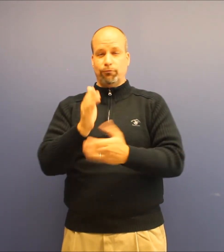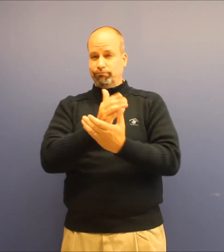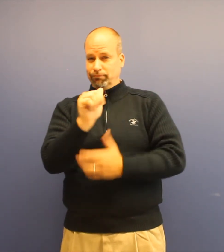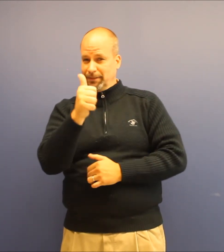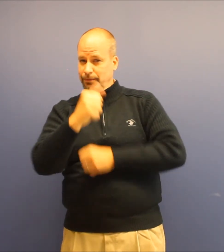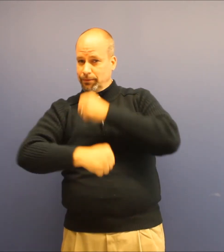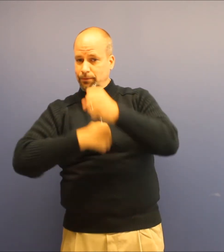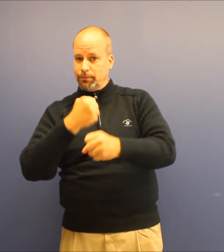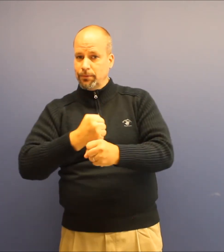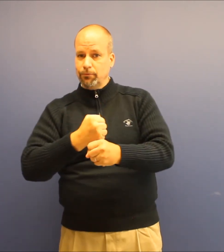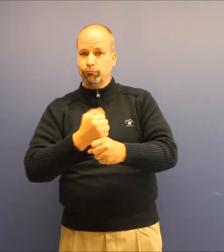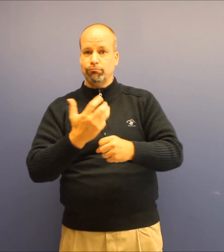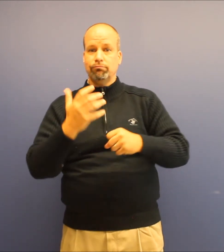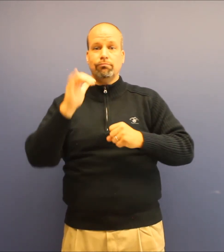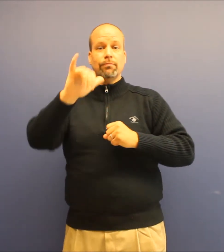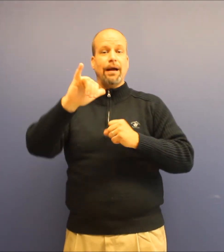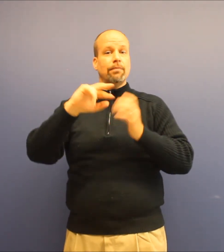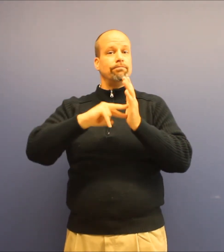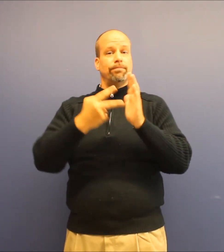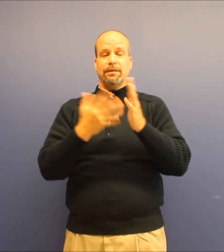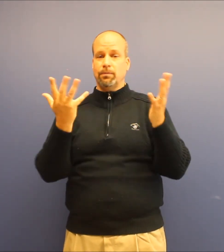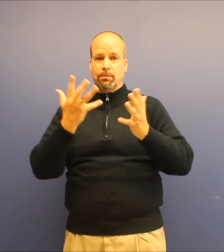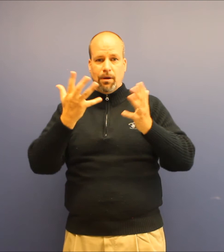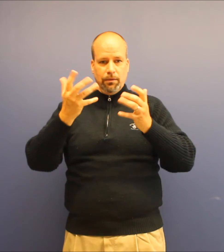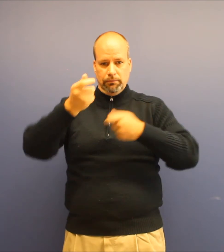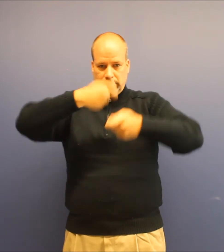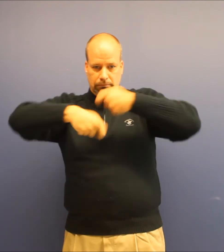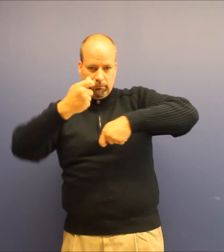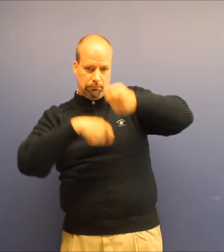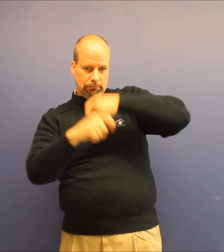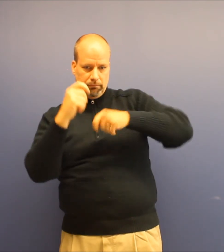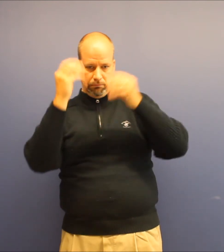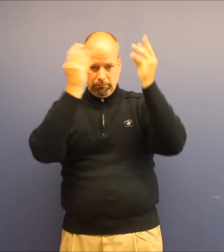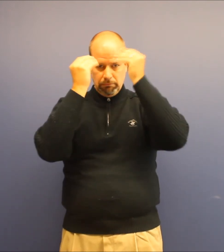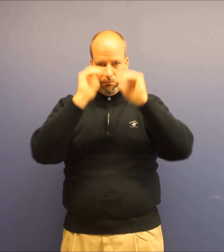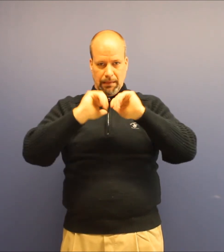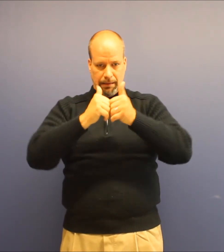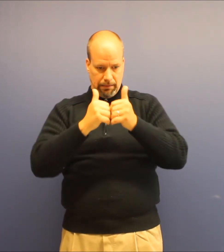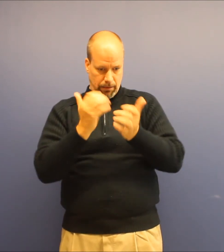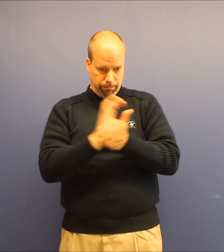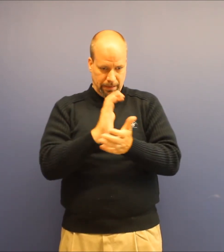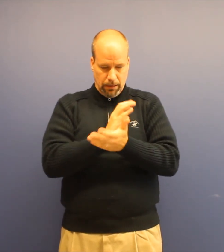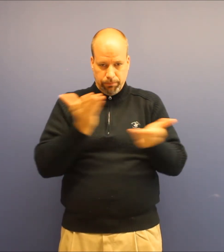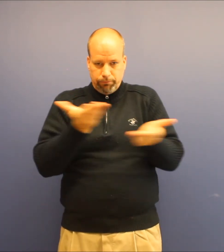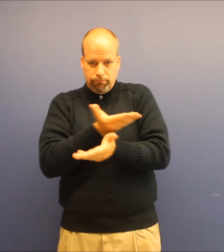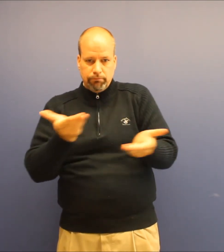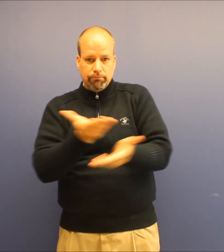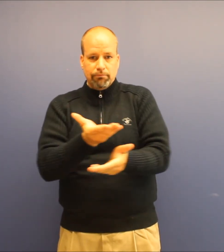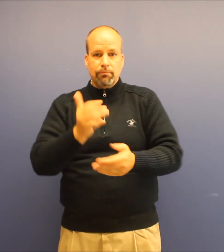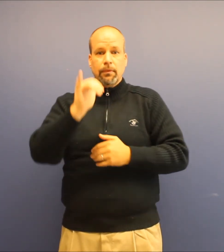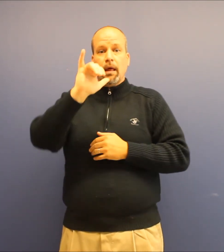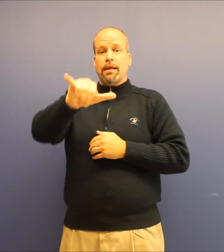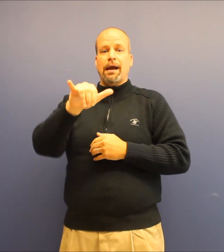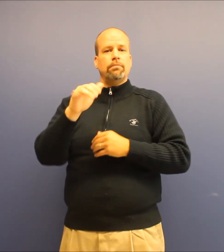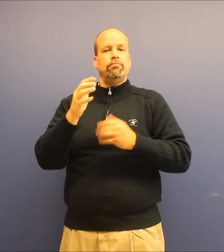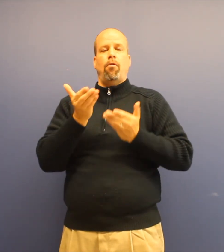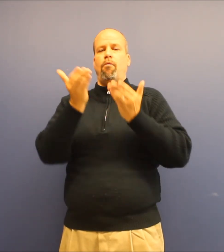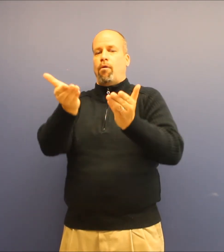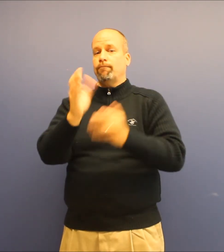But that may have changed as the latest version offers billions more for state grants and also